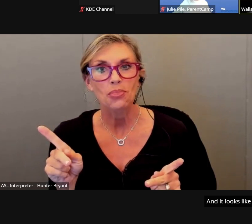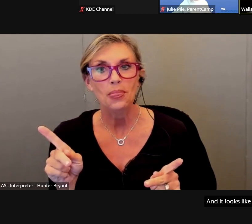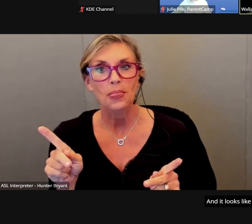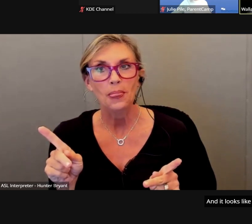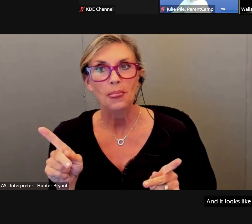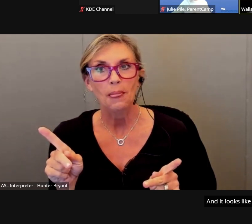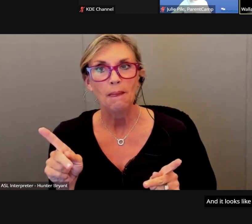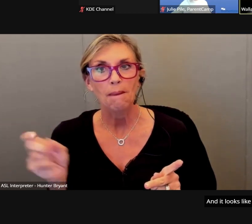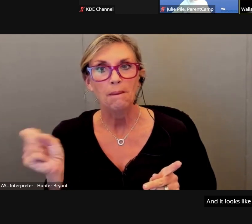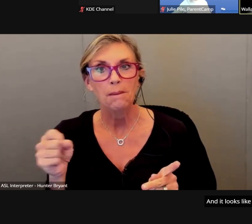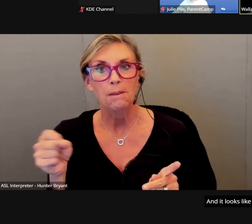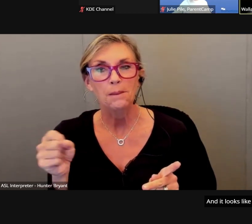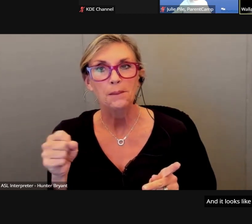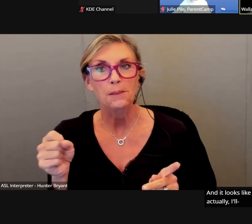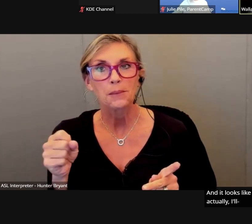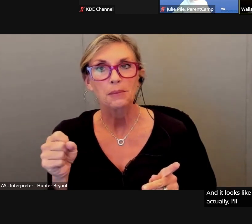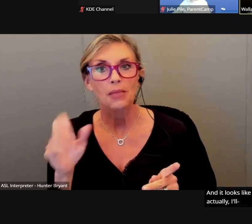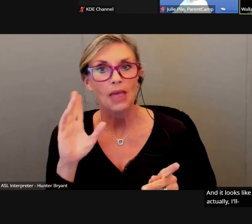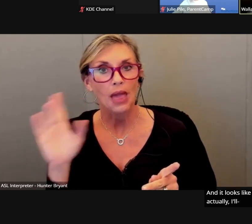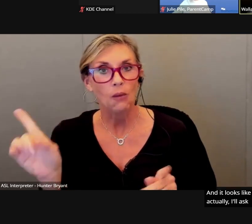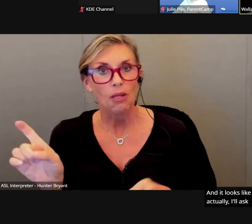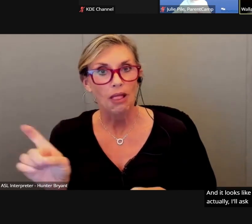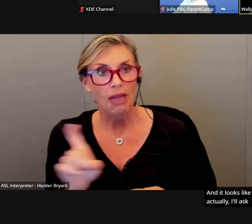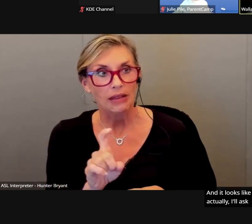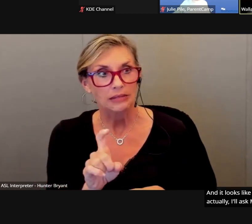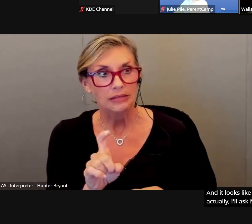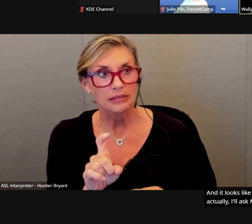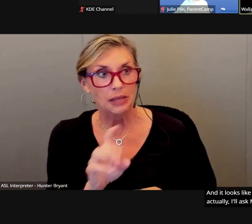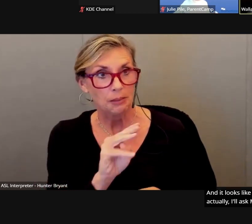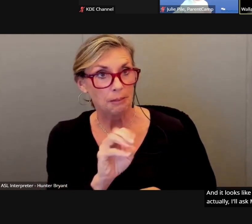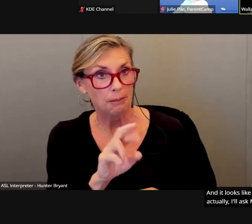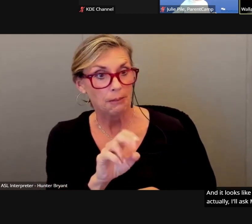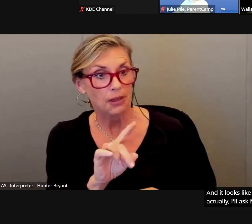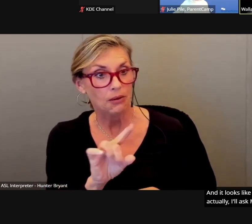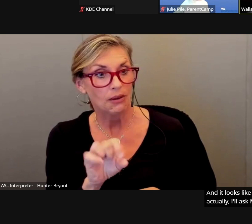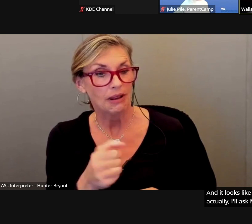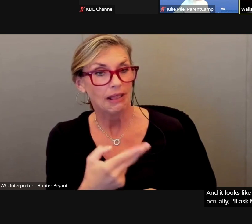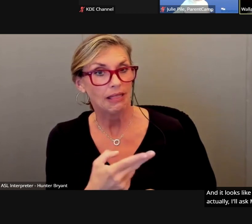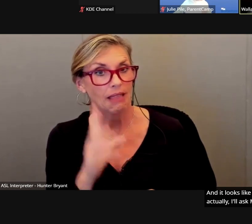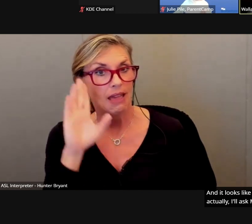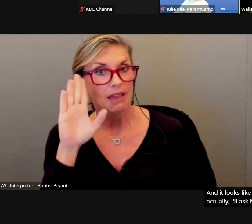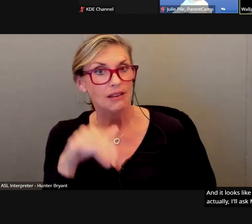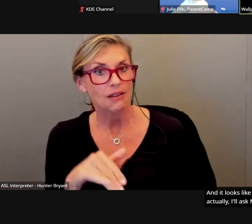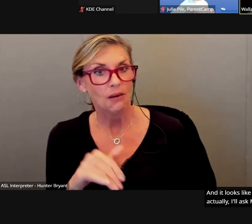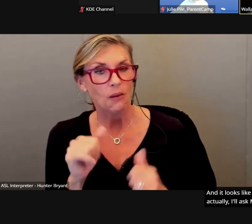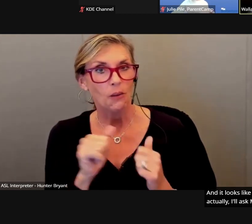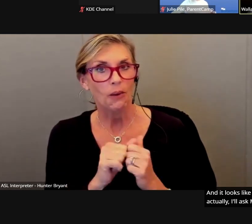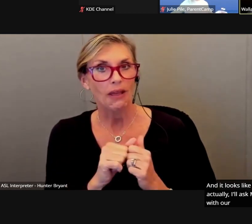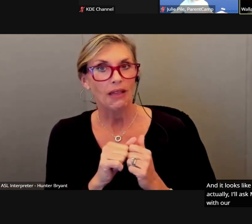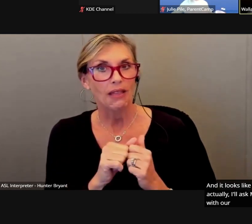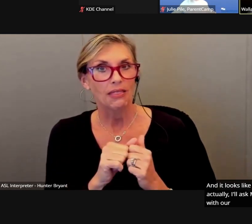yeah, and actually I'll ask Meredith, and I know that we had with our